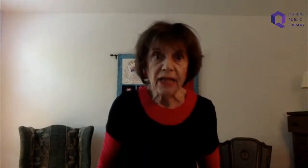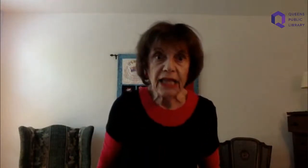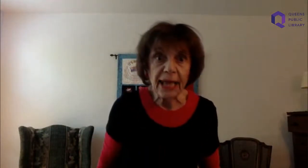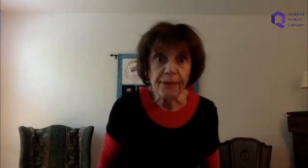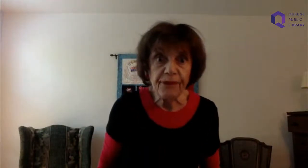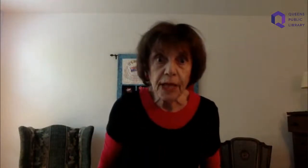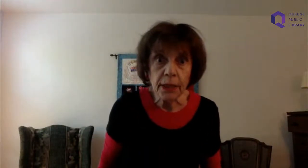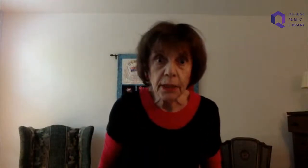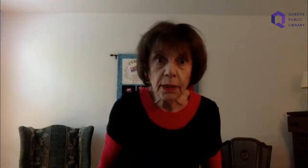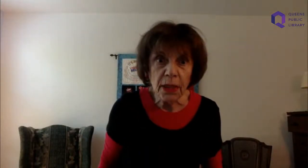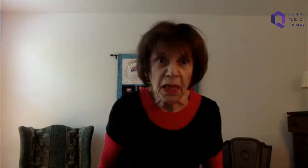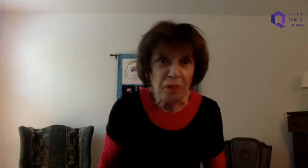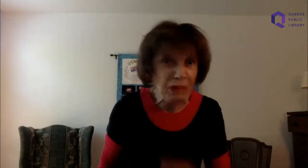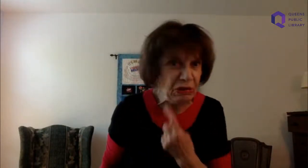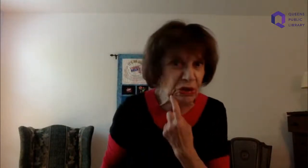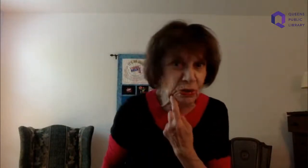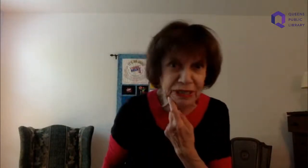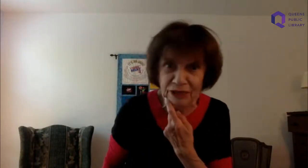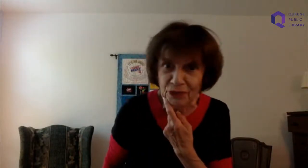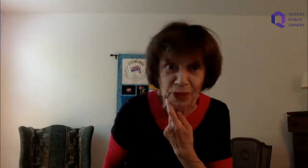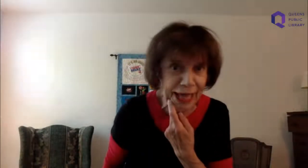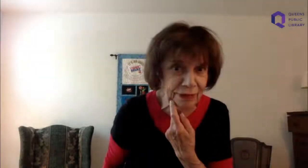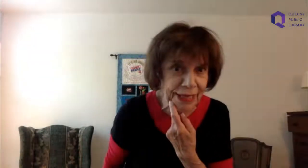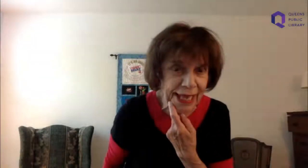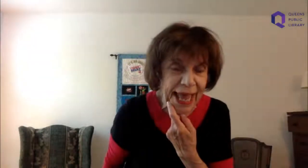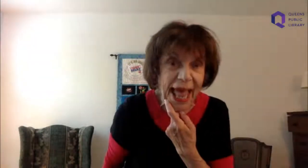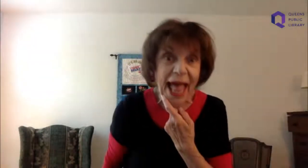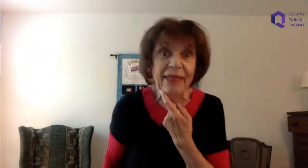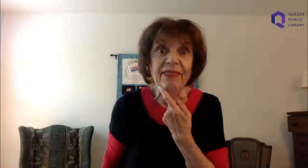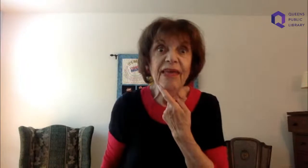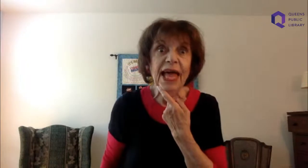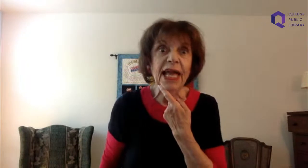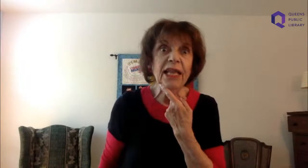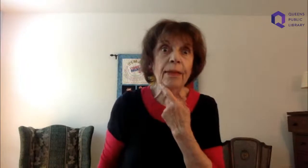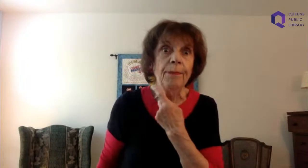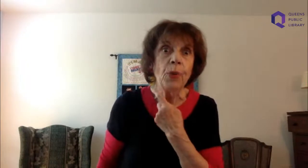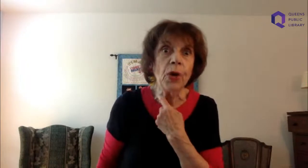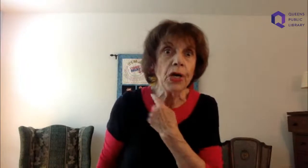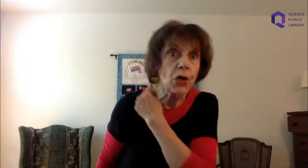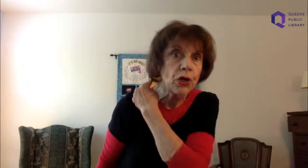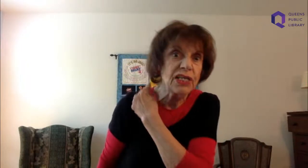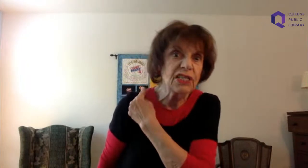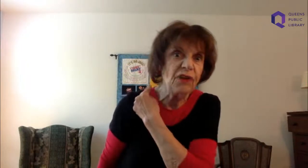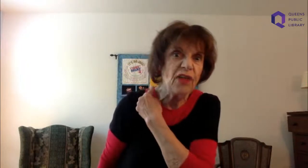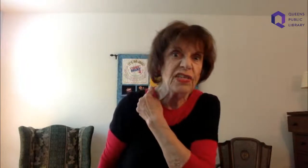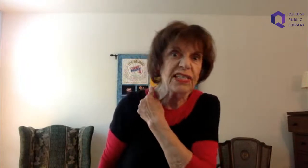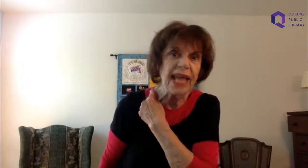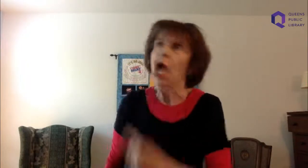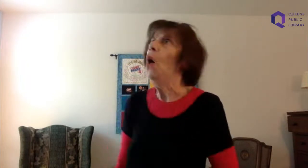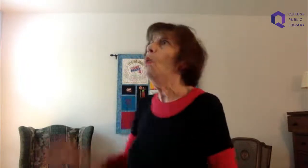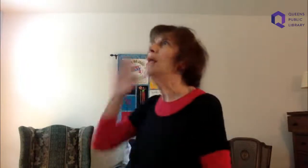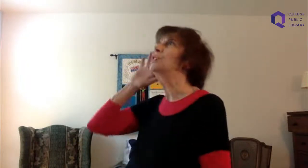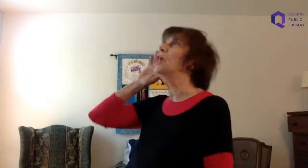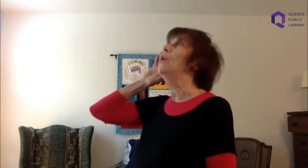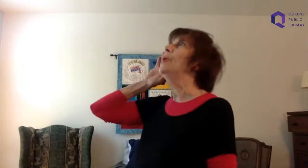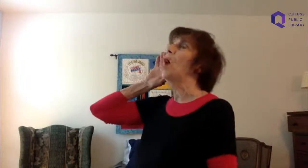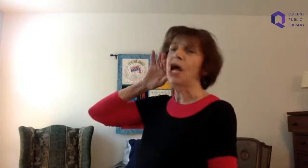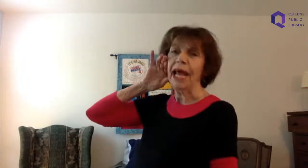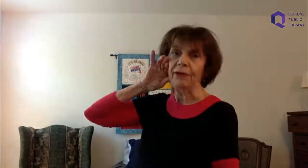And the lamp fell, but the tooth didn't fall out. And then the boy heard his father say, "What's going on out